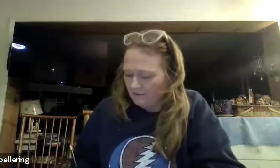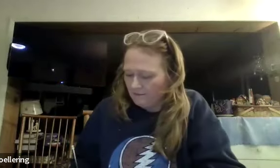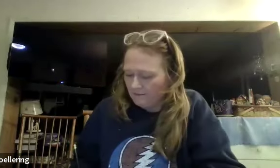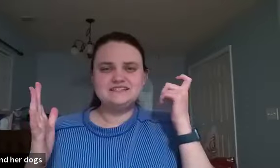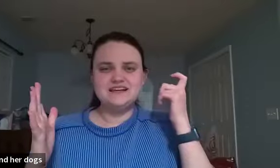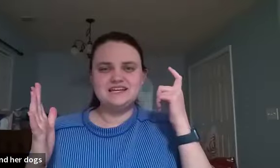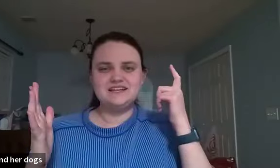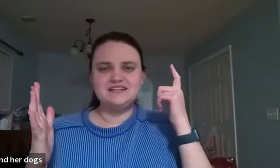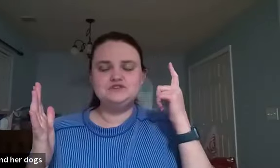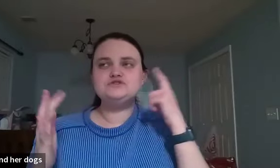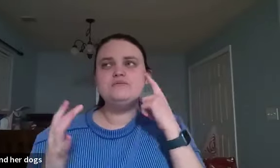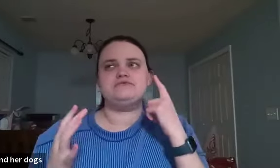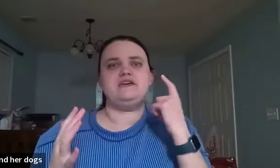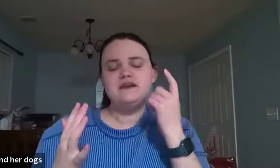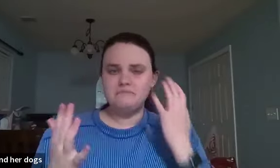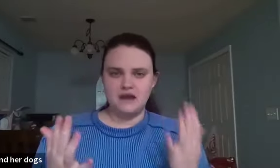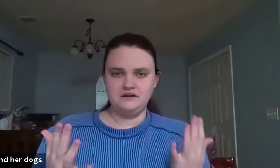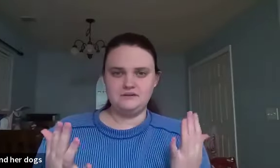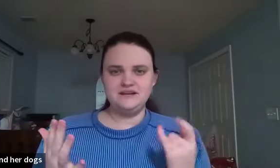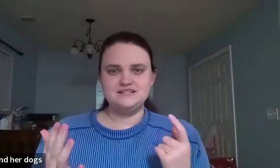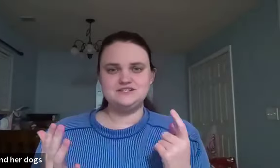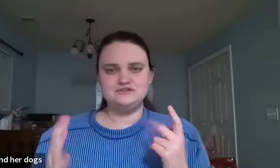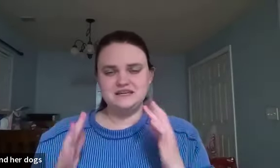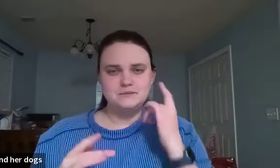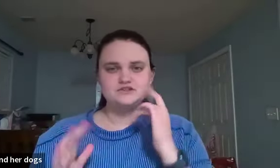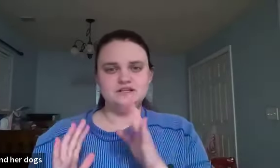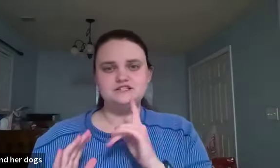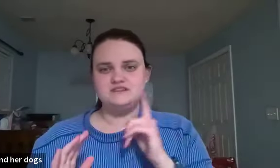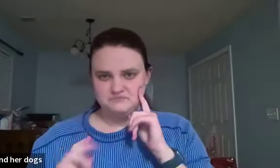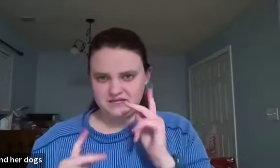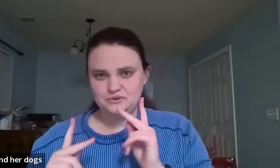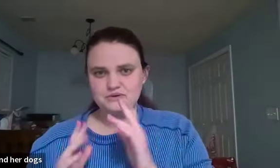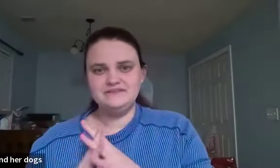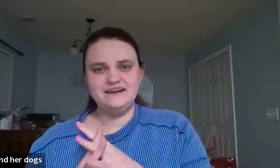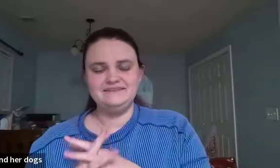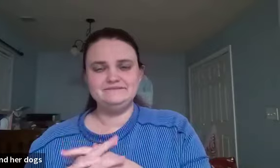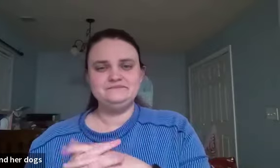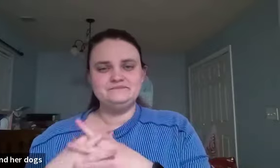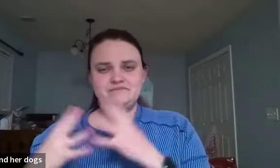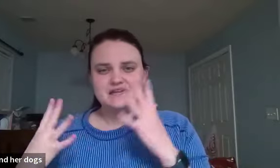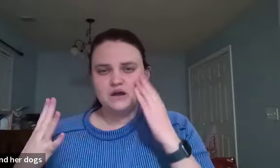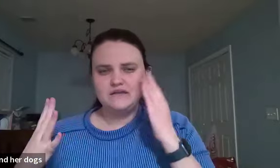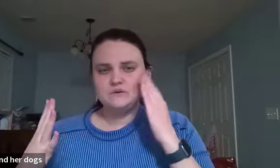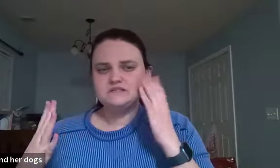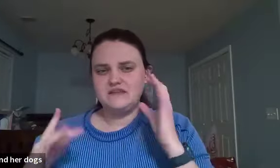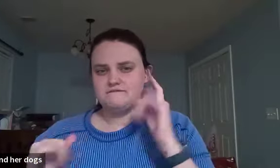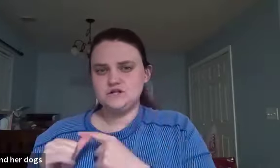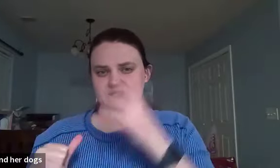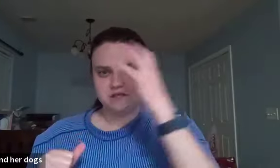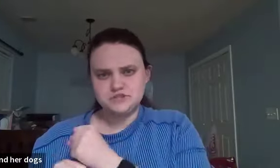think it's because like you don't think about it because you're thinking about talking to deaf people and like that's it's almost like that first